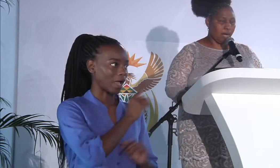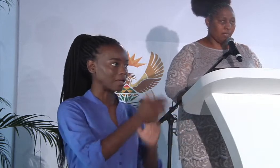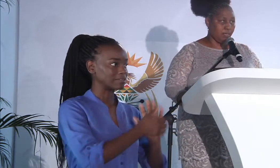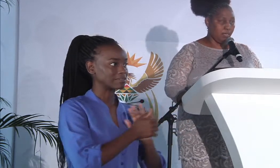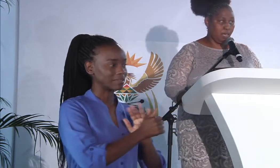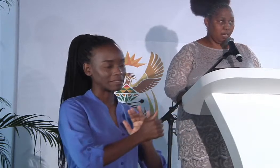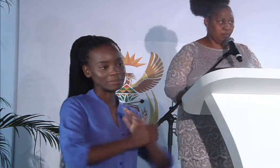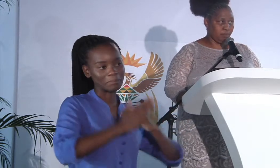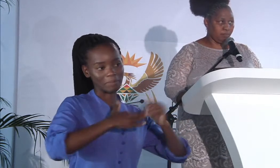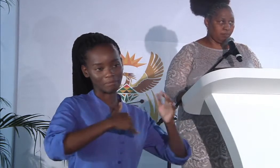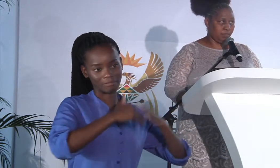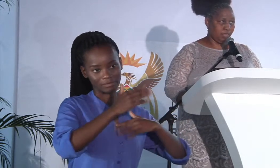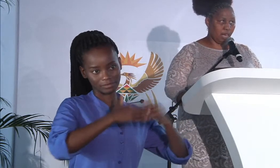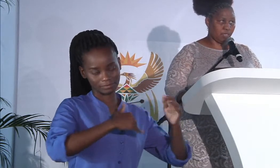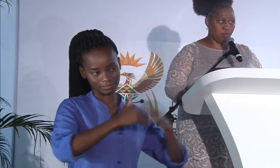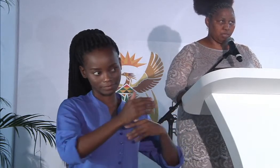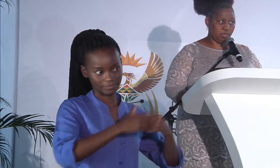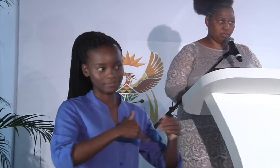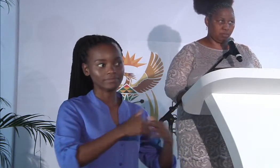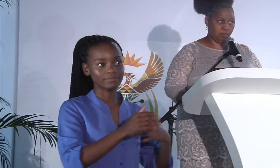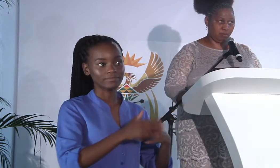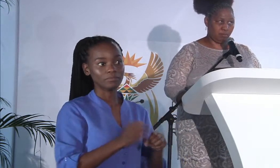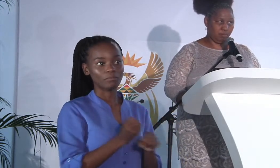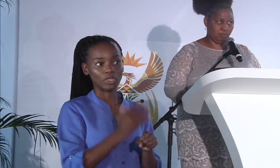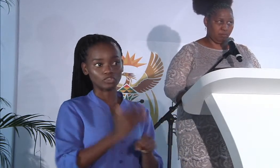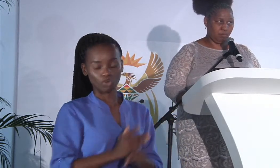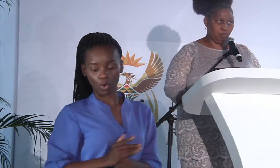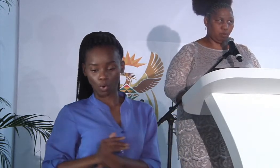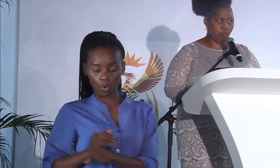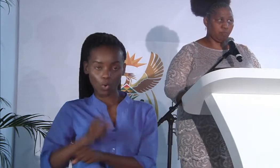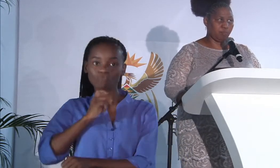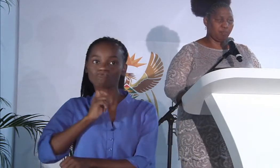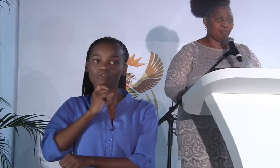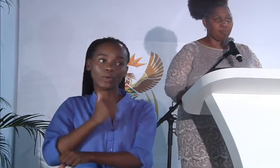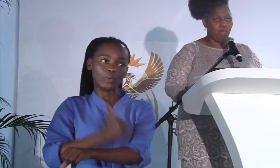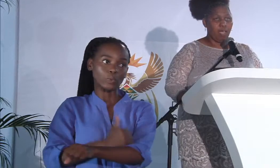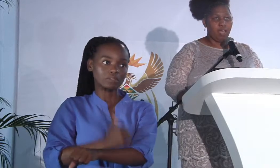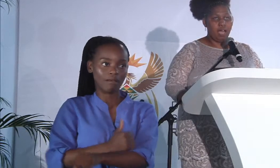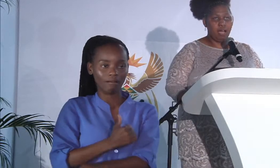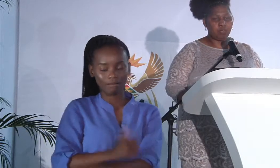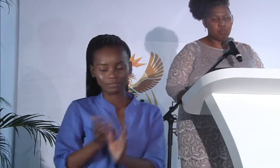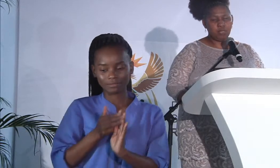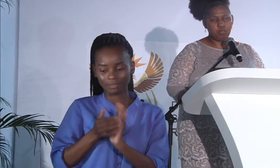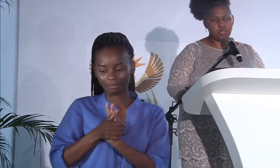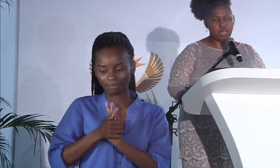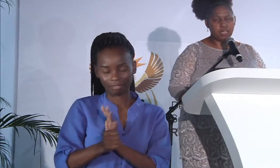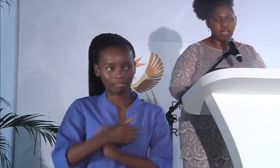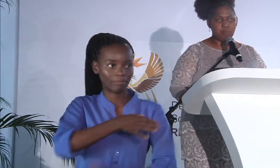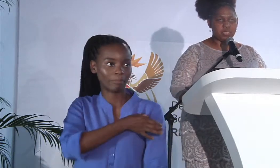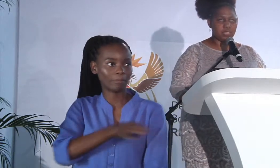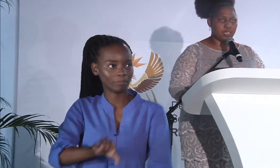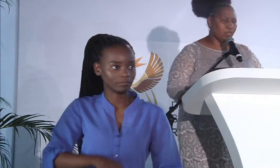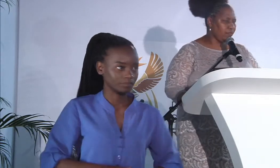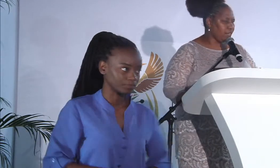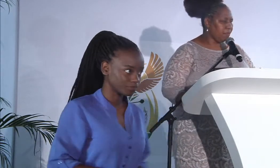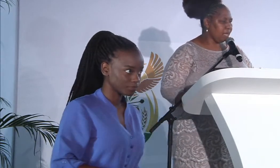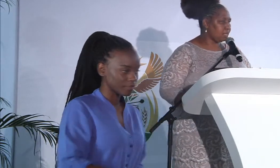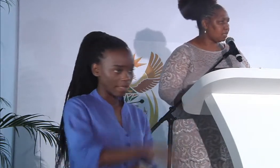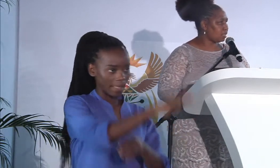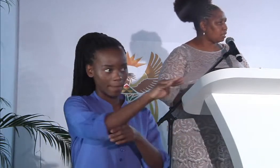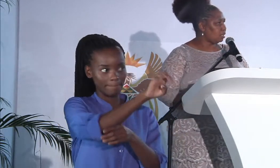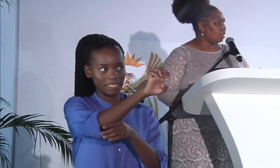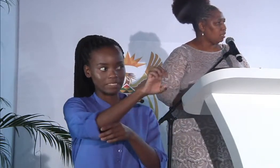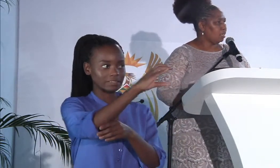our drug users. So, I also want to thank MEC. Thank you very